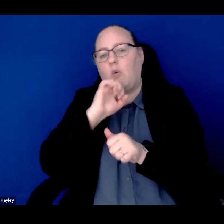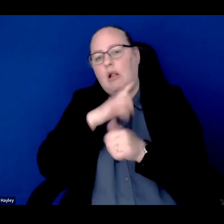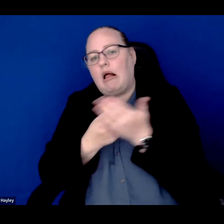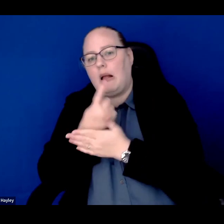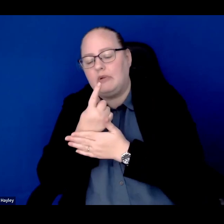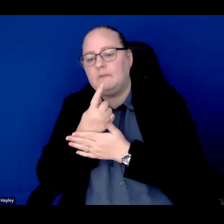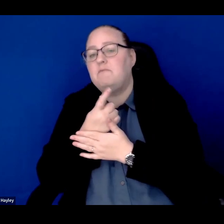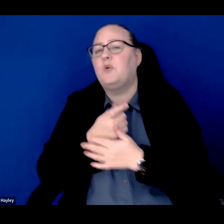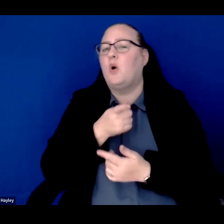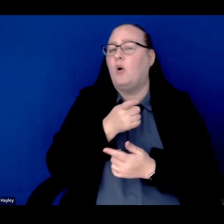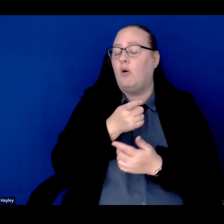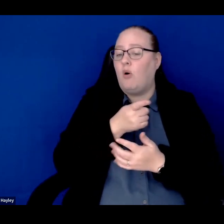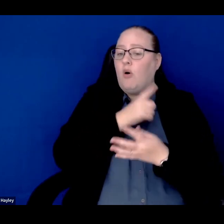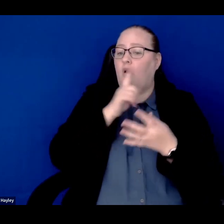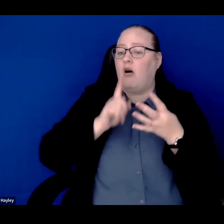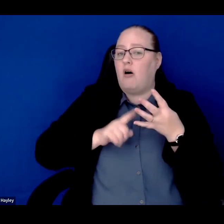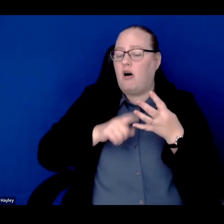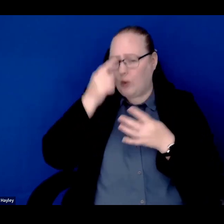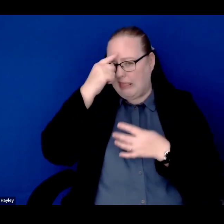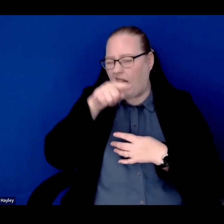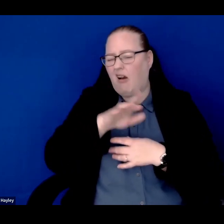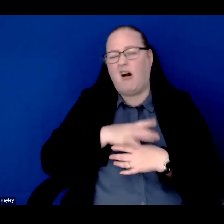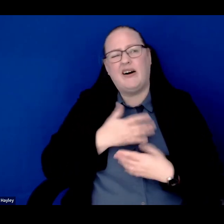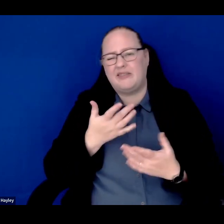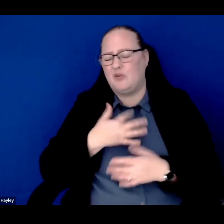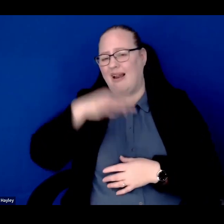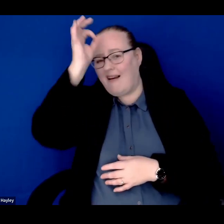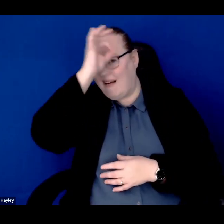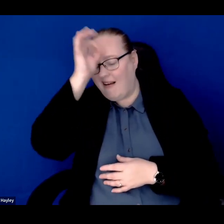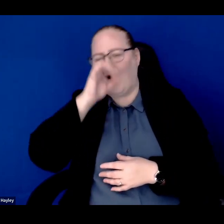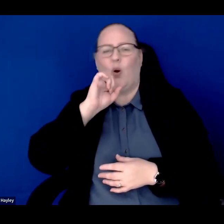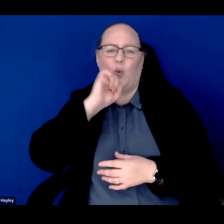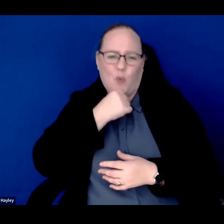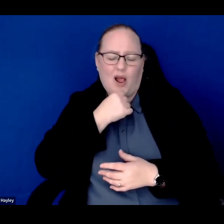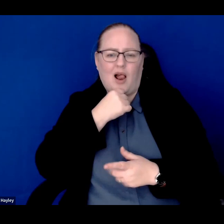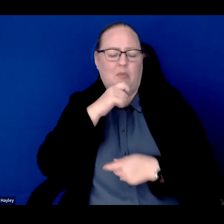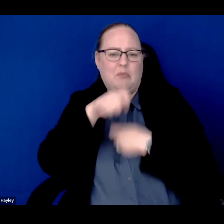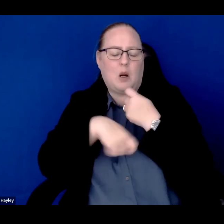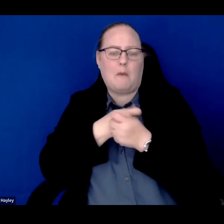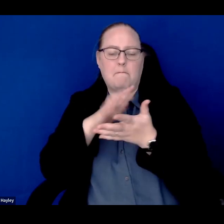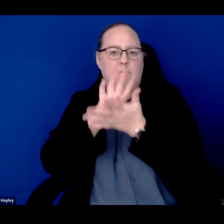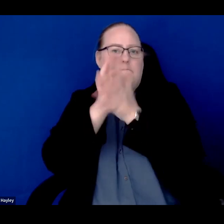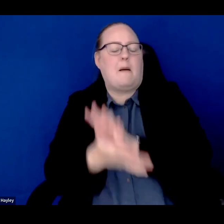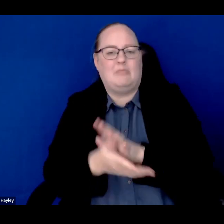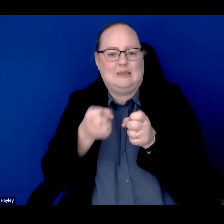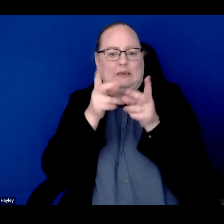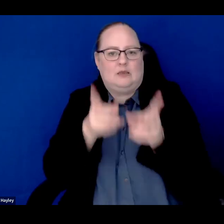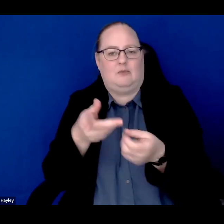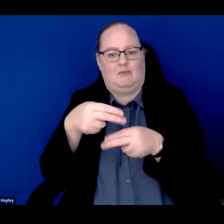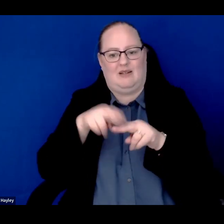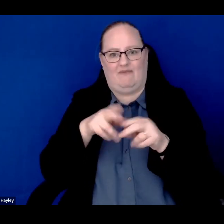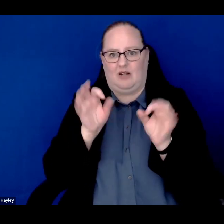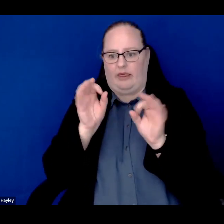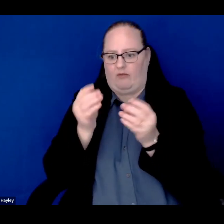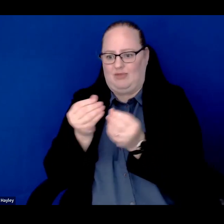to continue to pursue growth, it's going to fail, and we're going to induce collapse? So at this point, I would invite you to